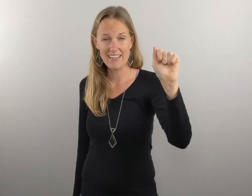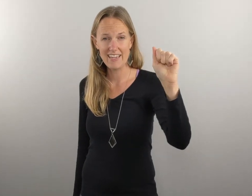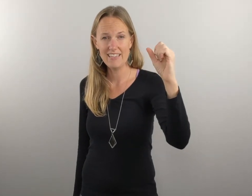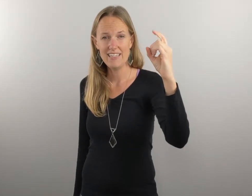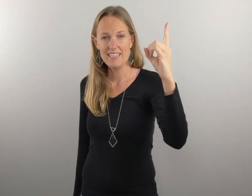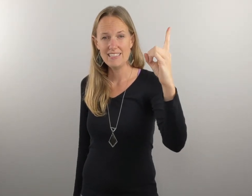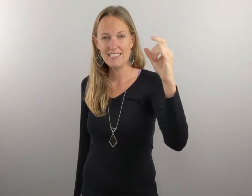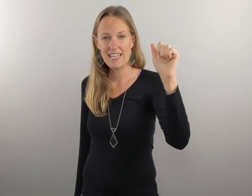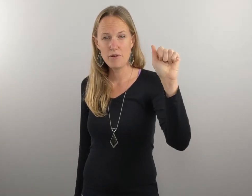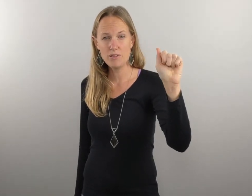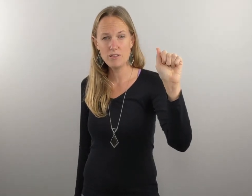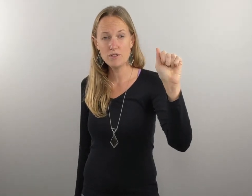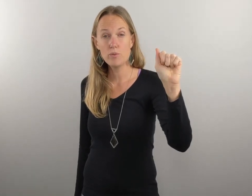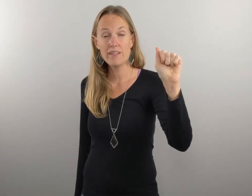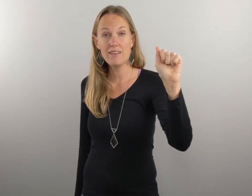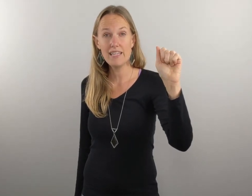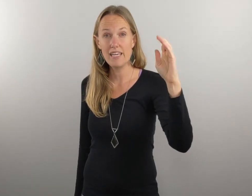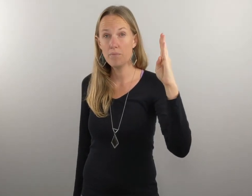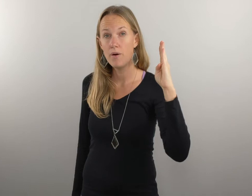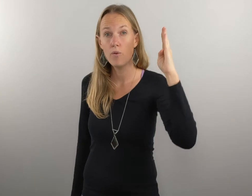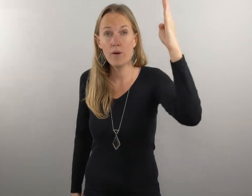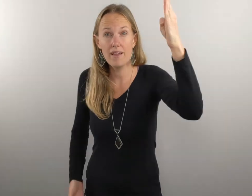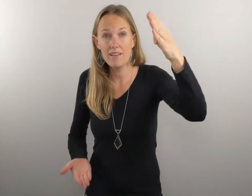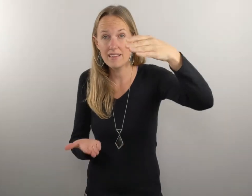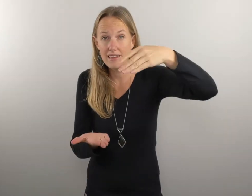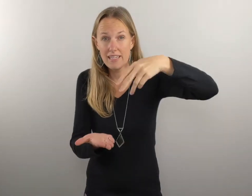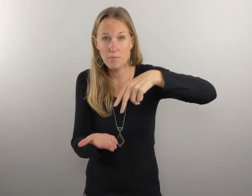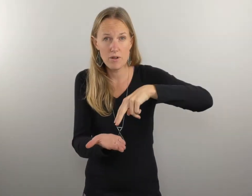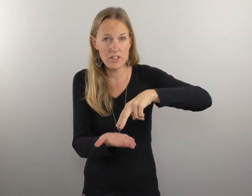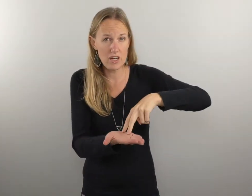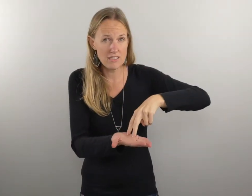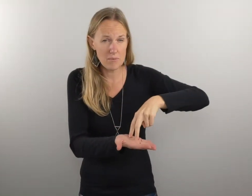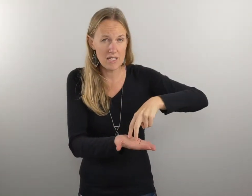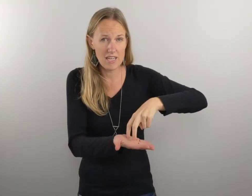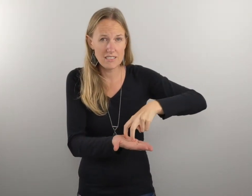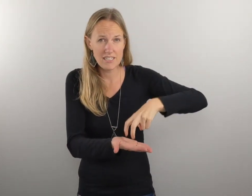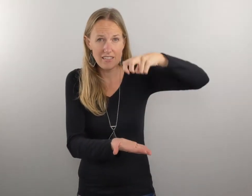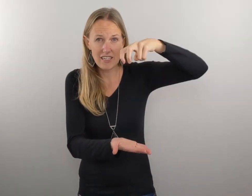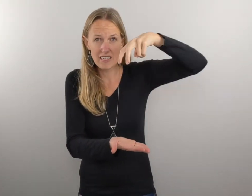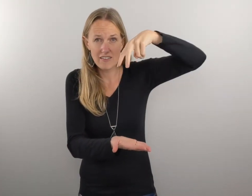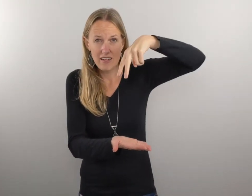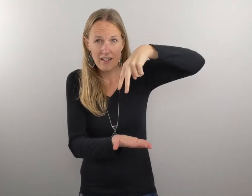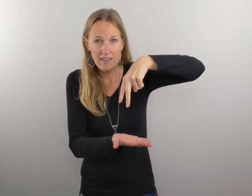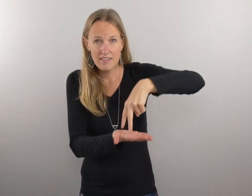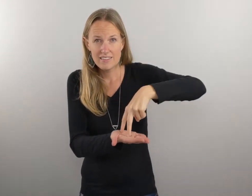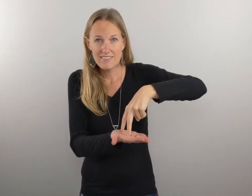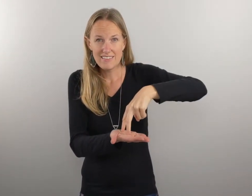okay? Disabled, will leap, will, and then leap, you have your non-dominant hand here, and you kind of,